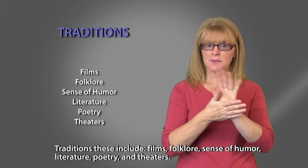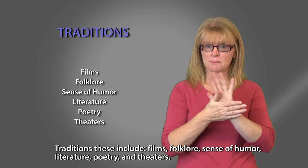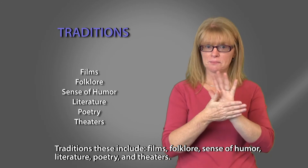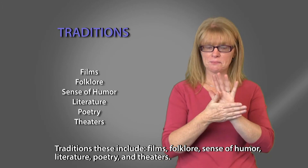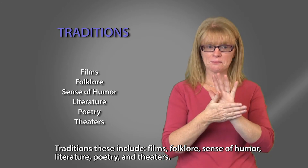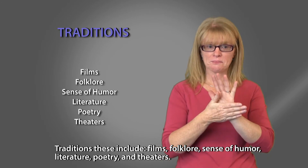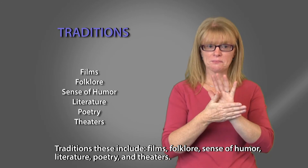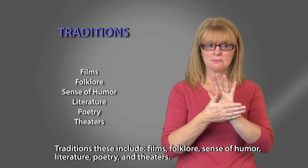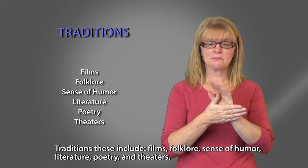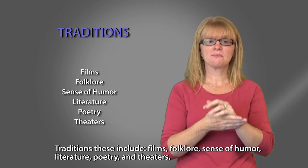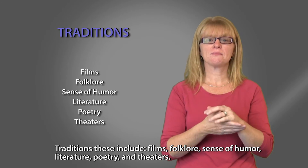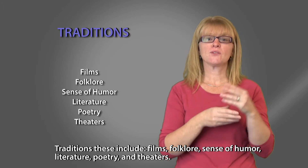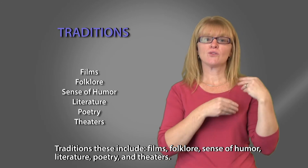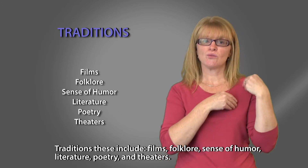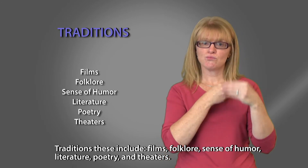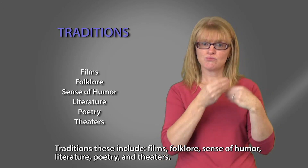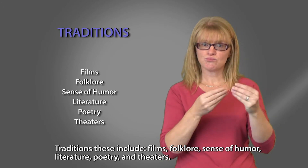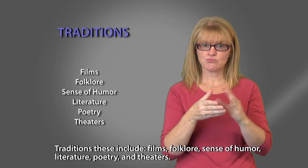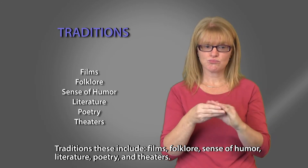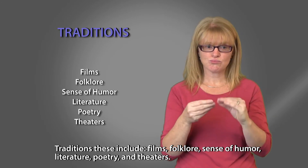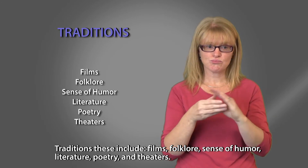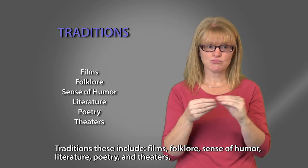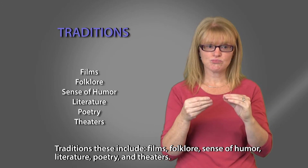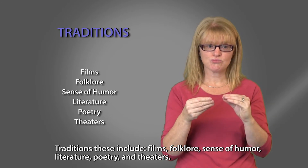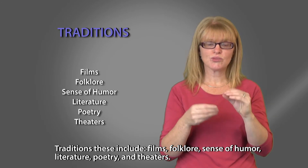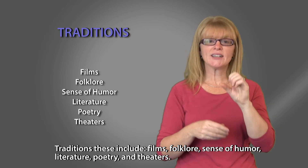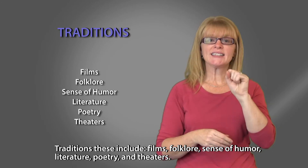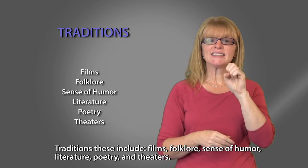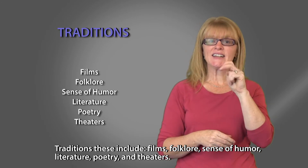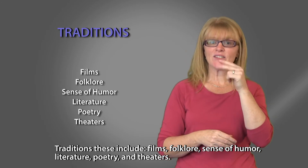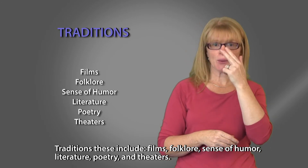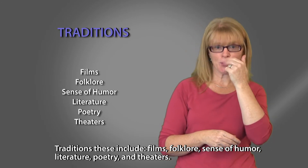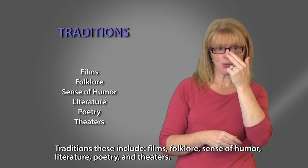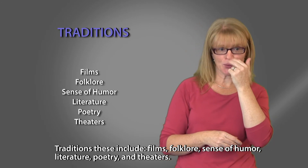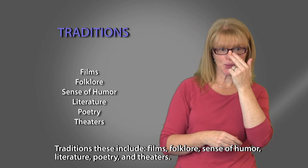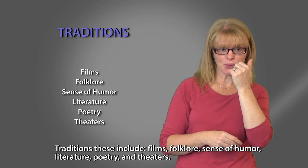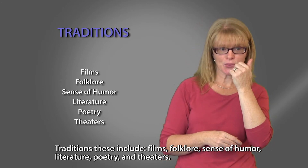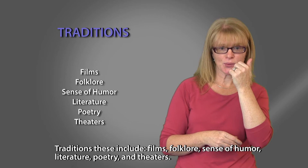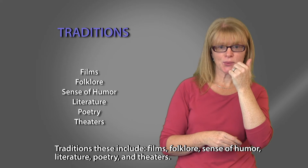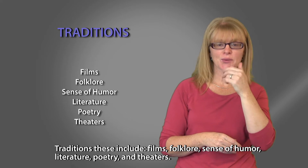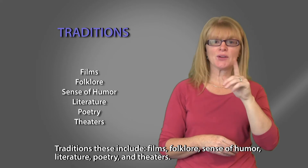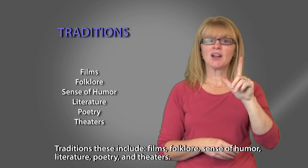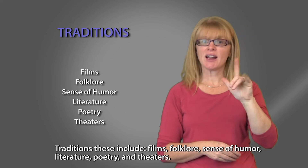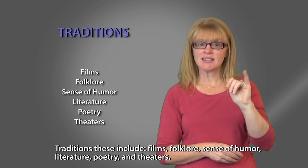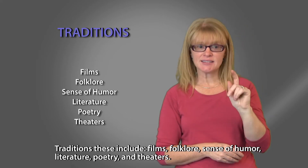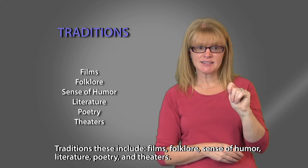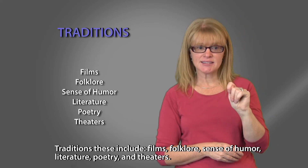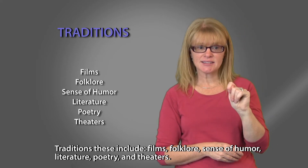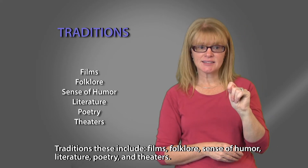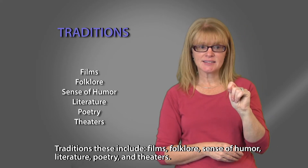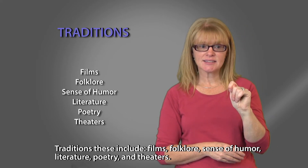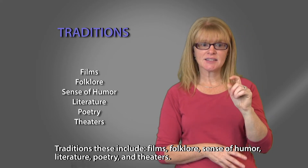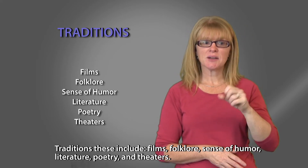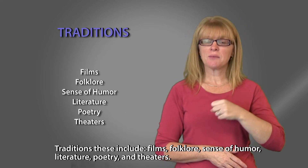Traditions, these include films, folklore, sense of humor, literature,